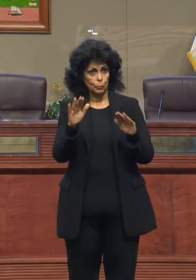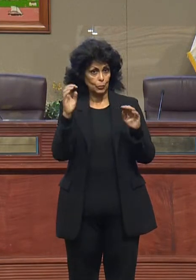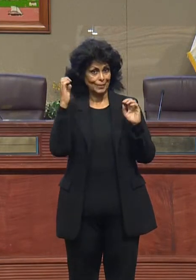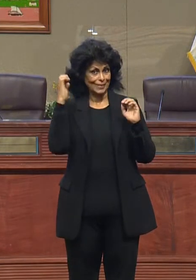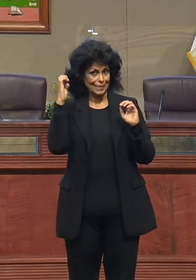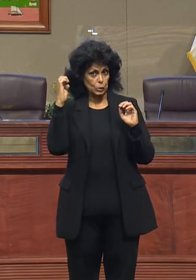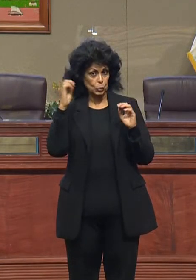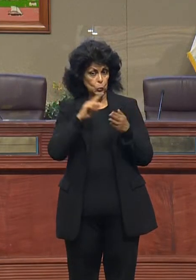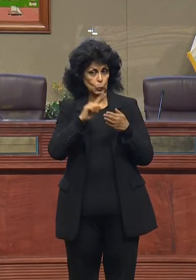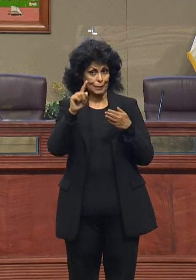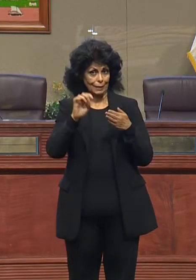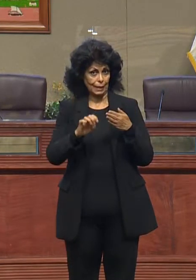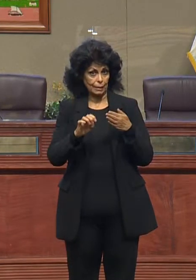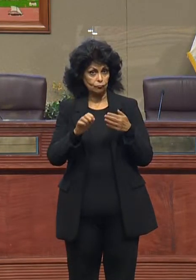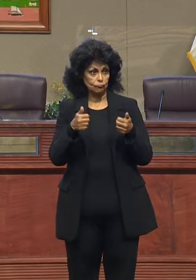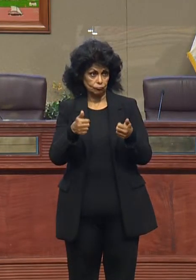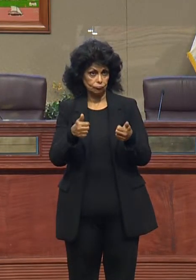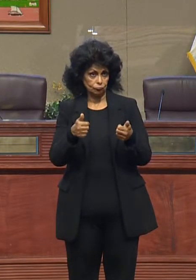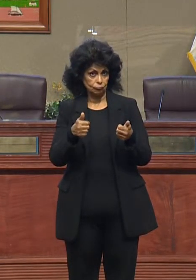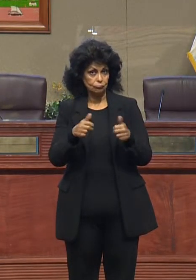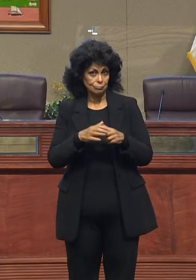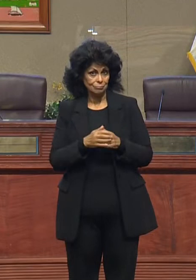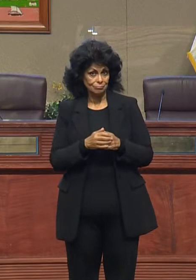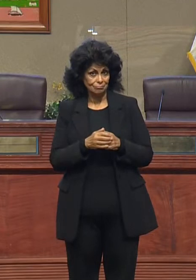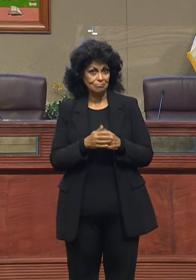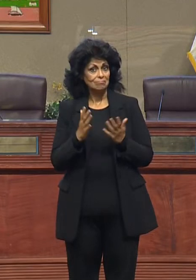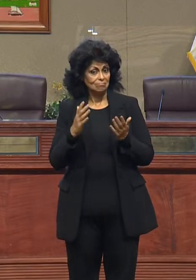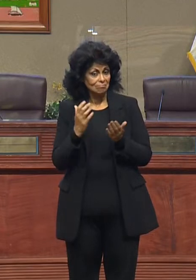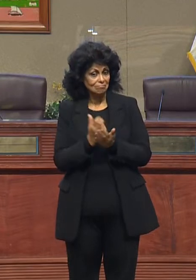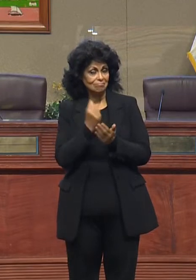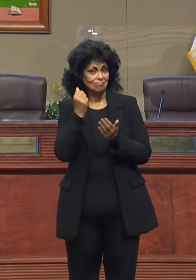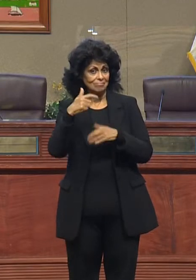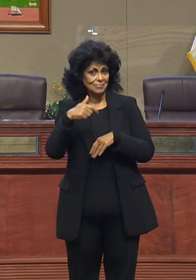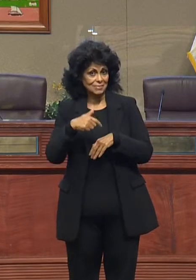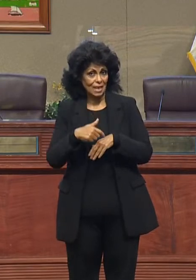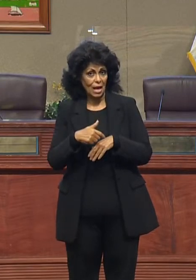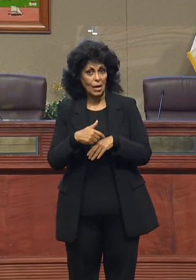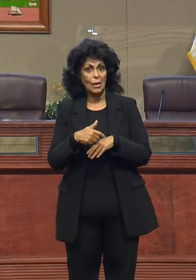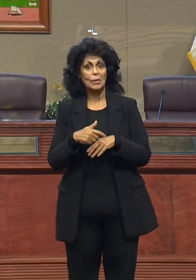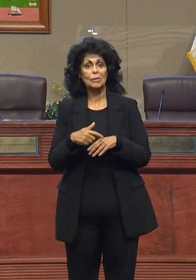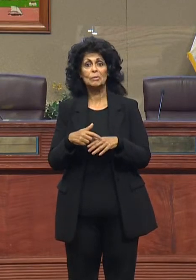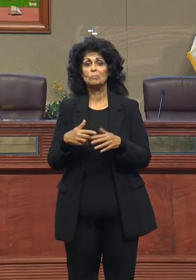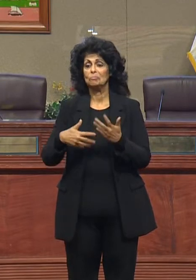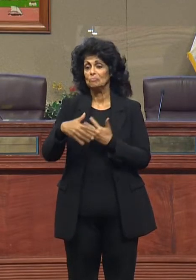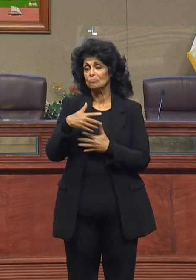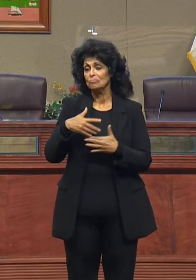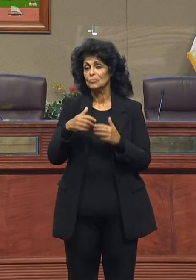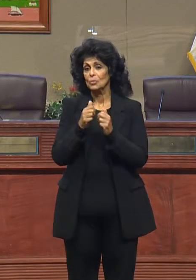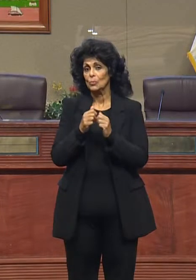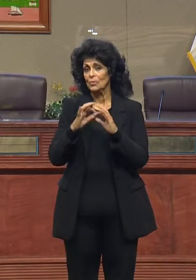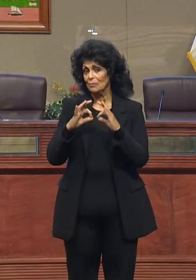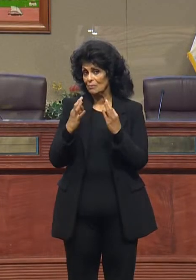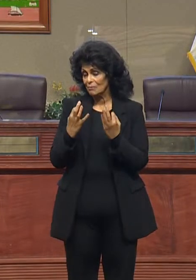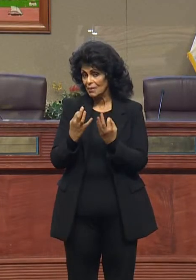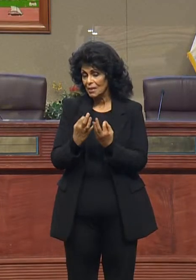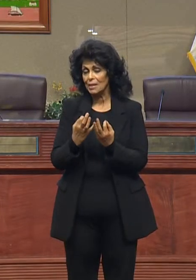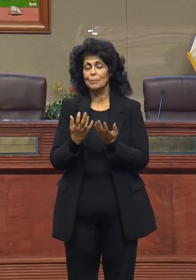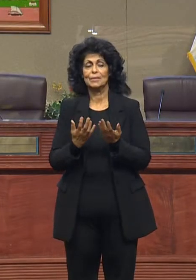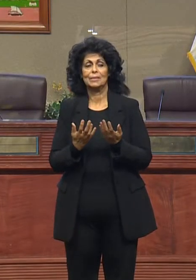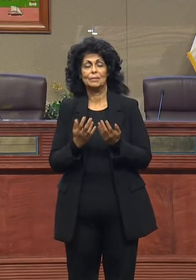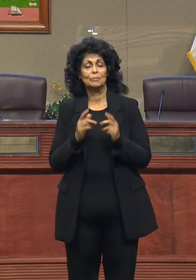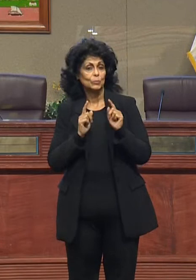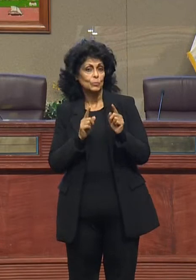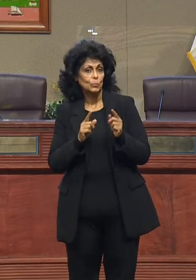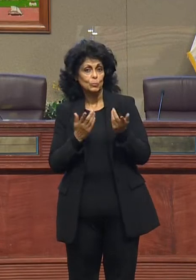weekend. We had the opportunity to spend some time with family, and I had the opportunity to attend a